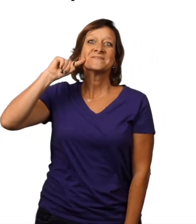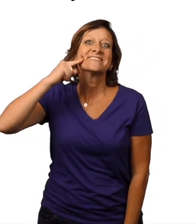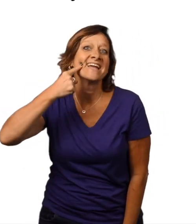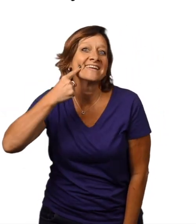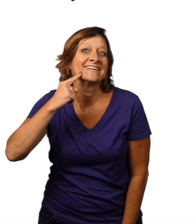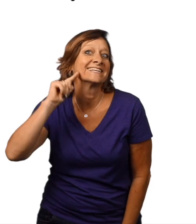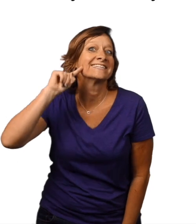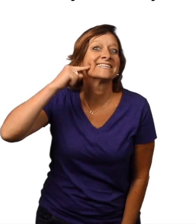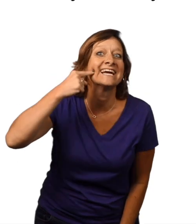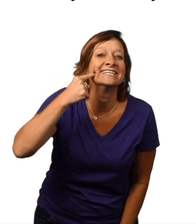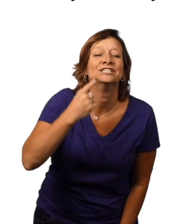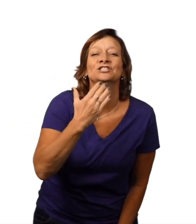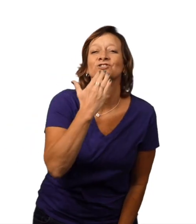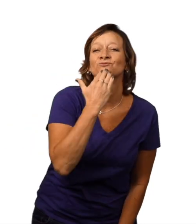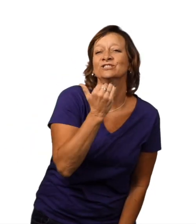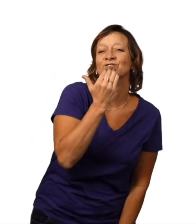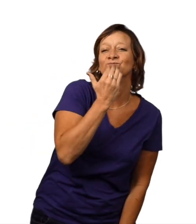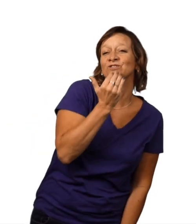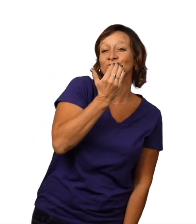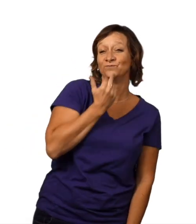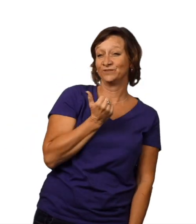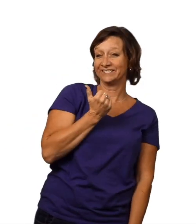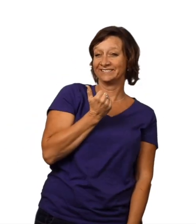Candy, candy. Sweet, sweet, sweet.